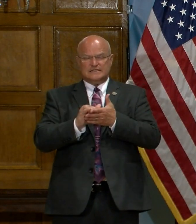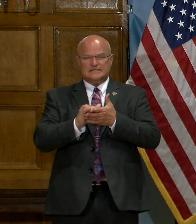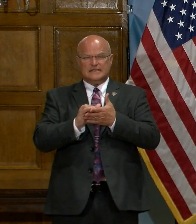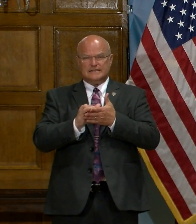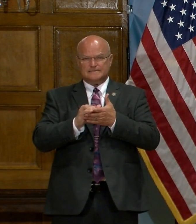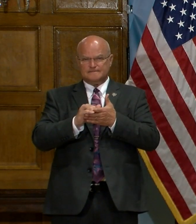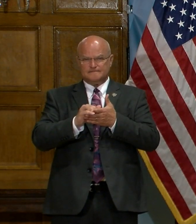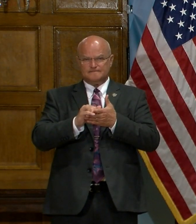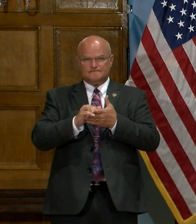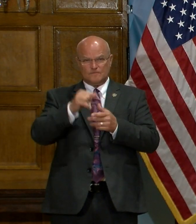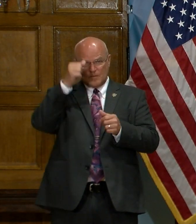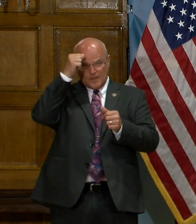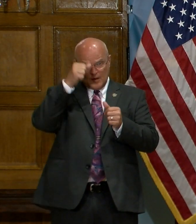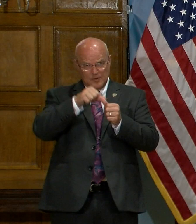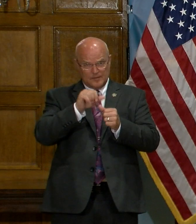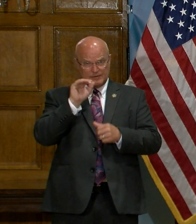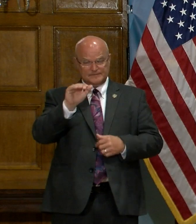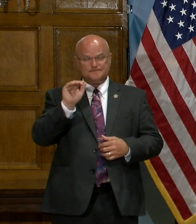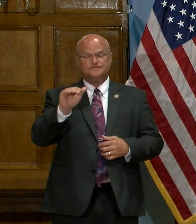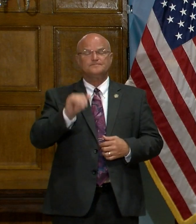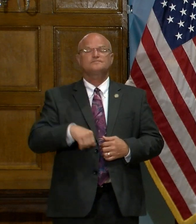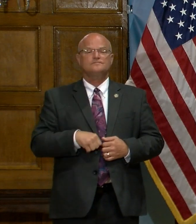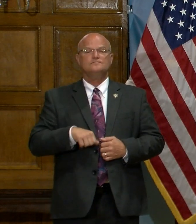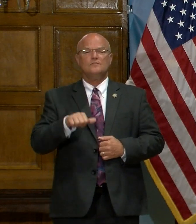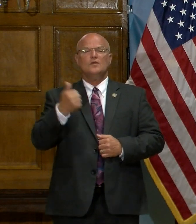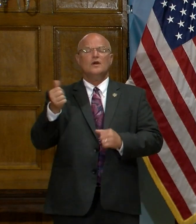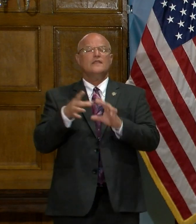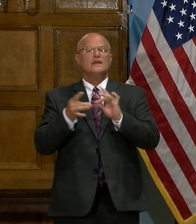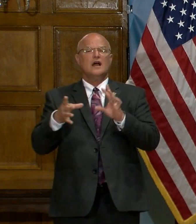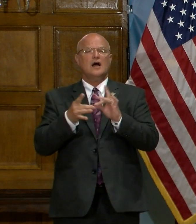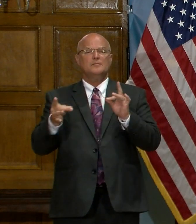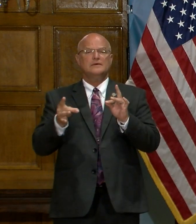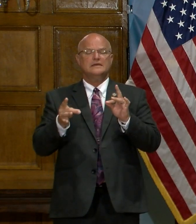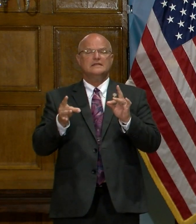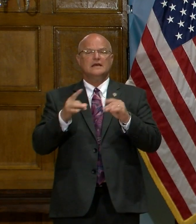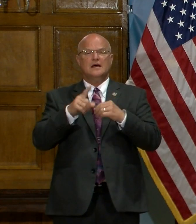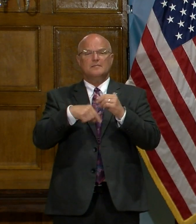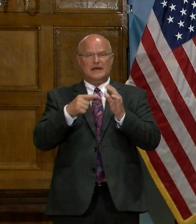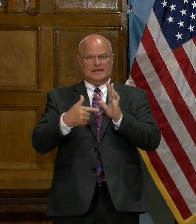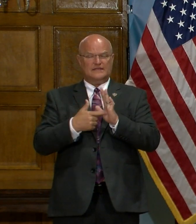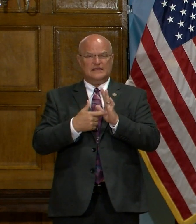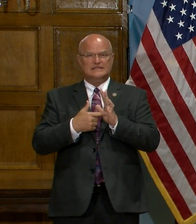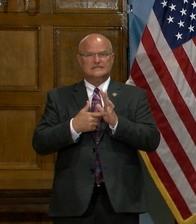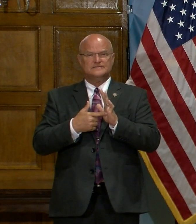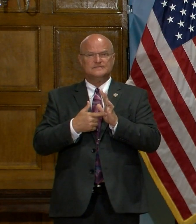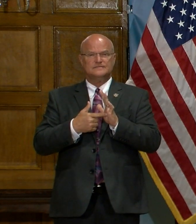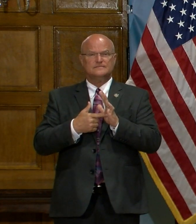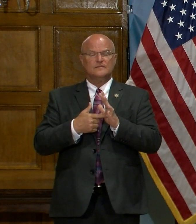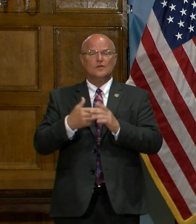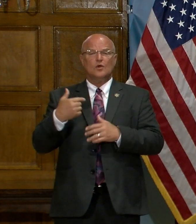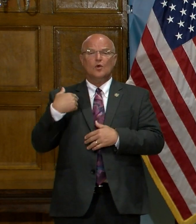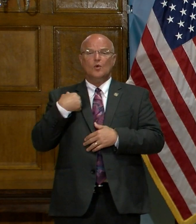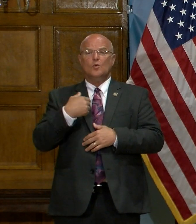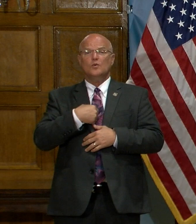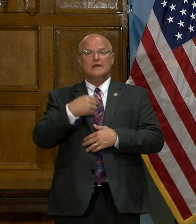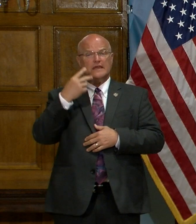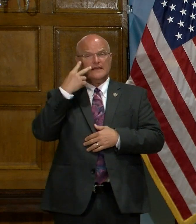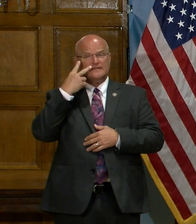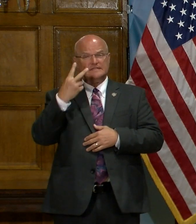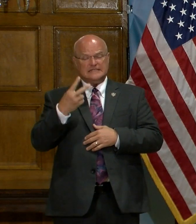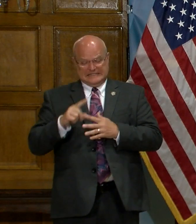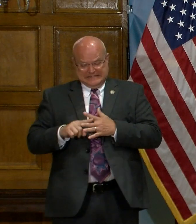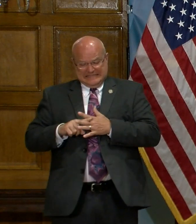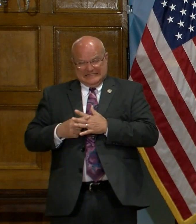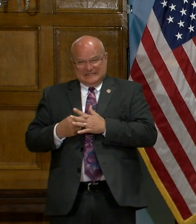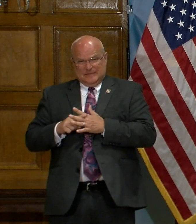be mindful of. One other comment just on the geography of this. We have seen early